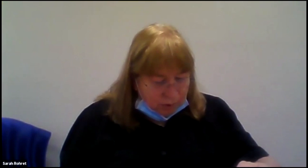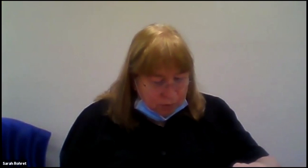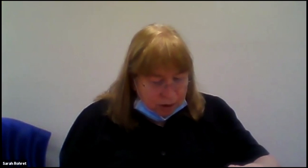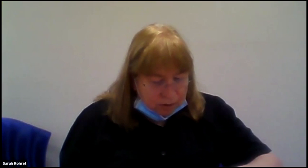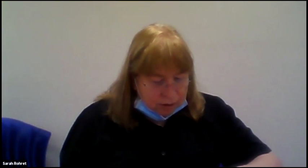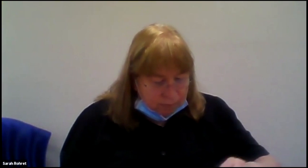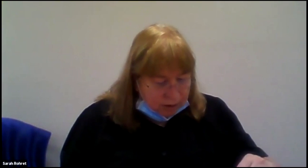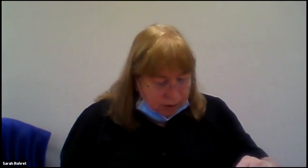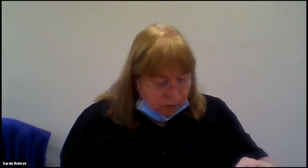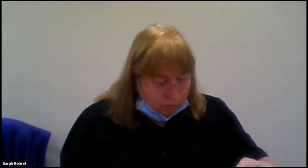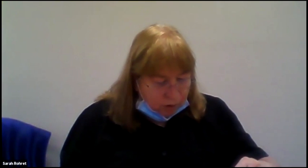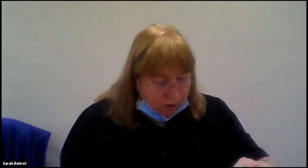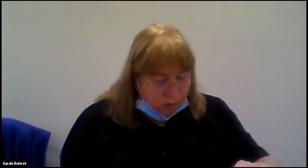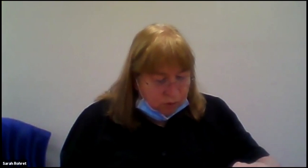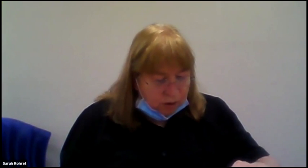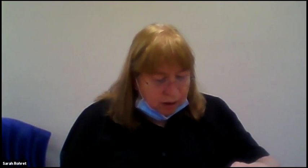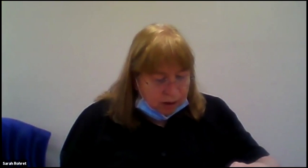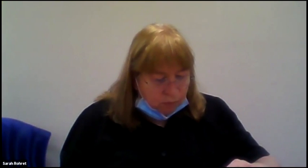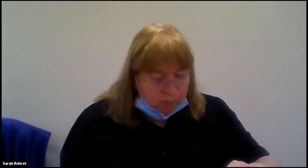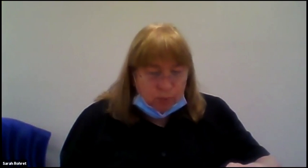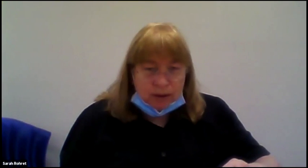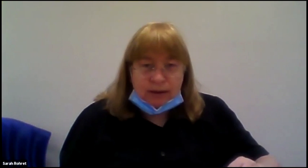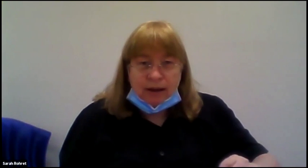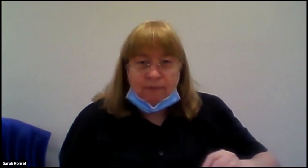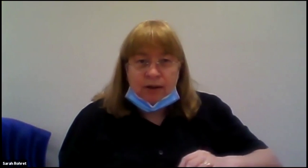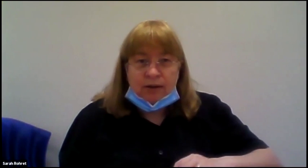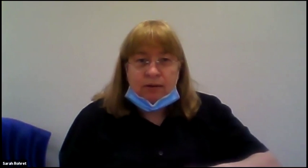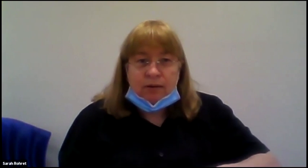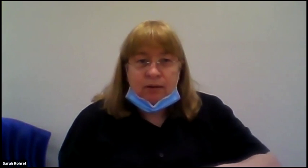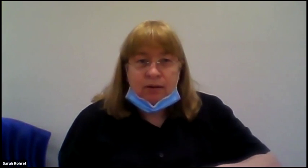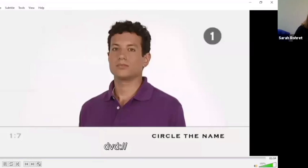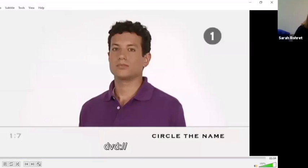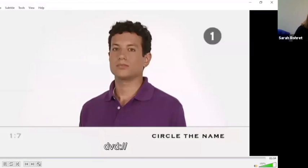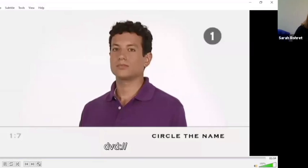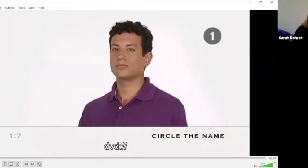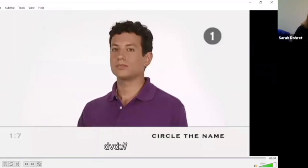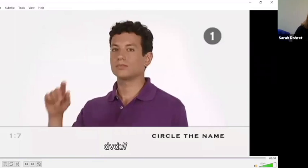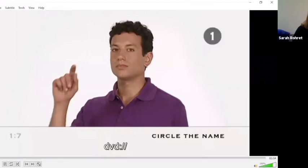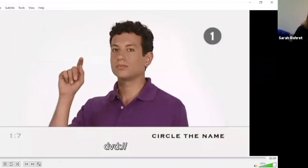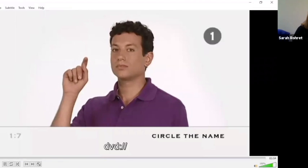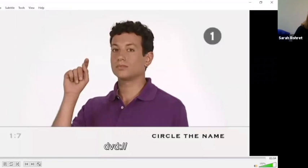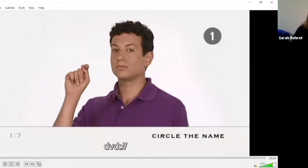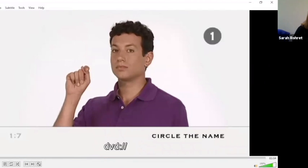going to skip this, so we're going to go to the 1.7. Then.